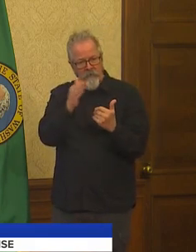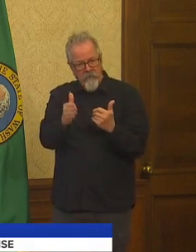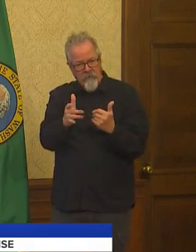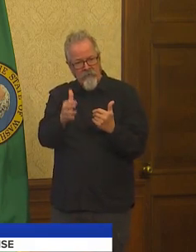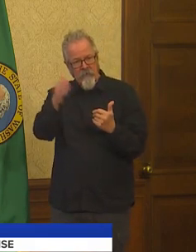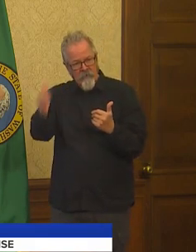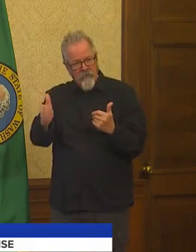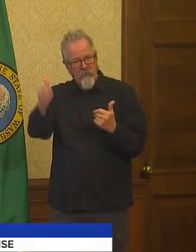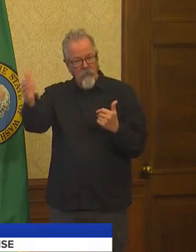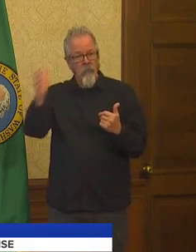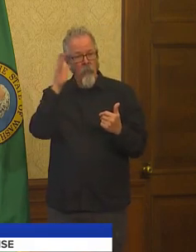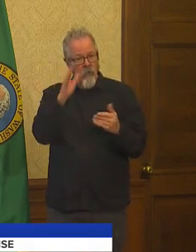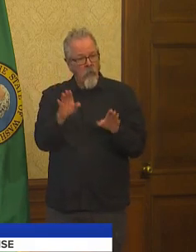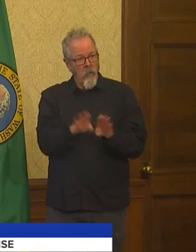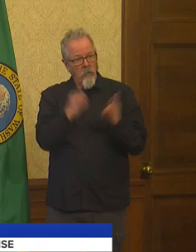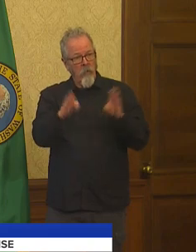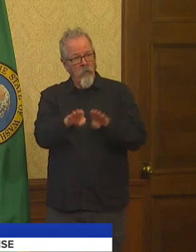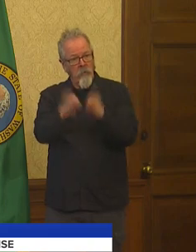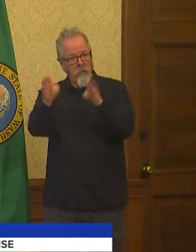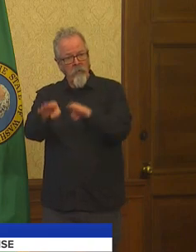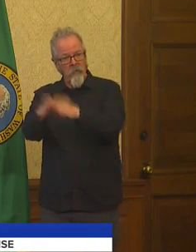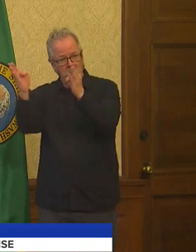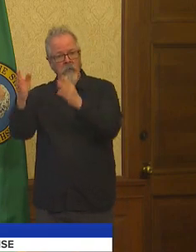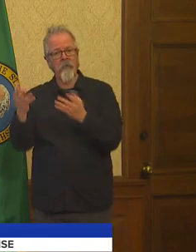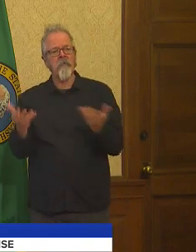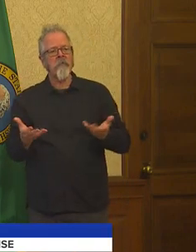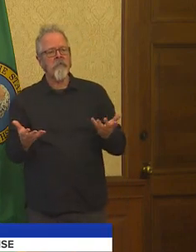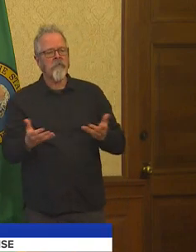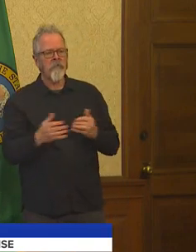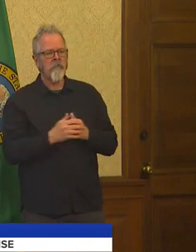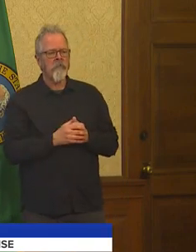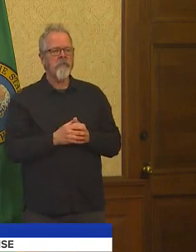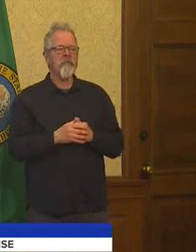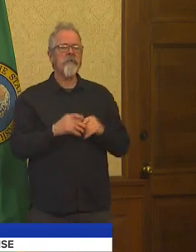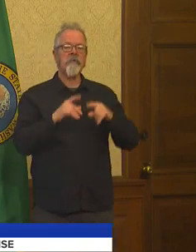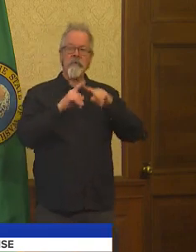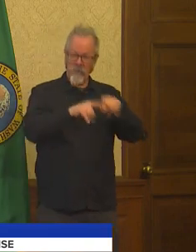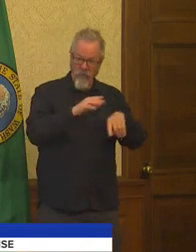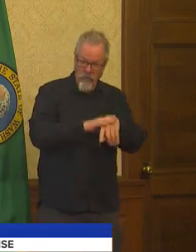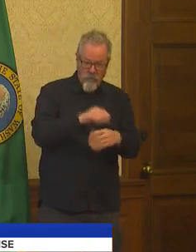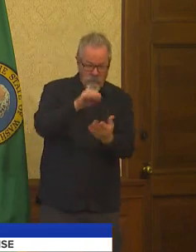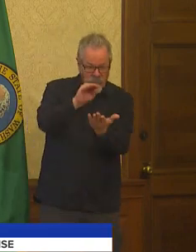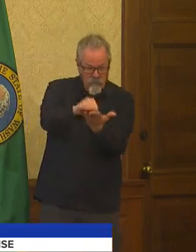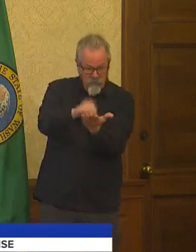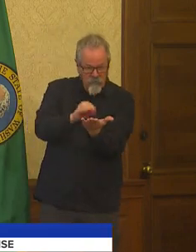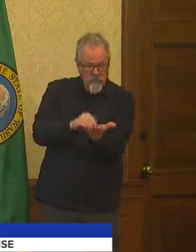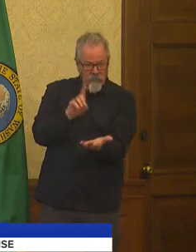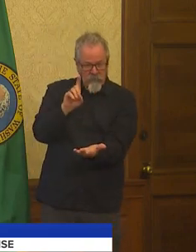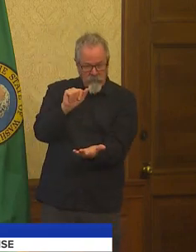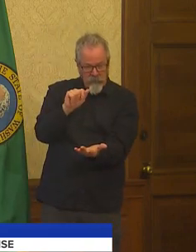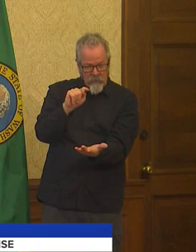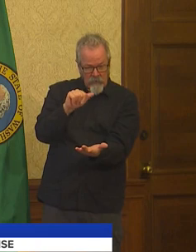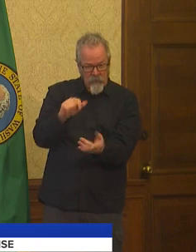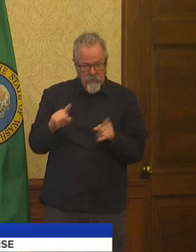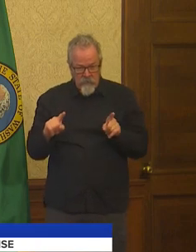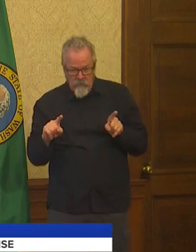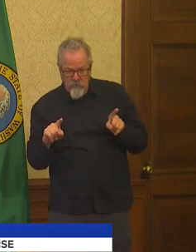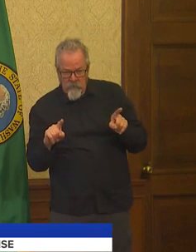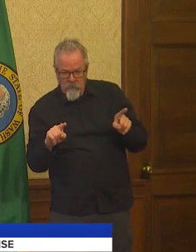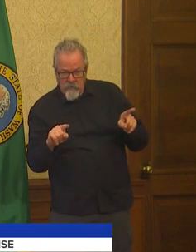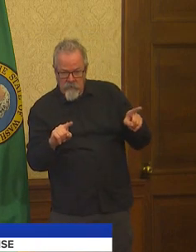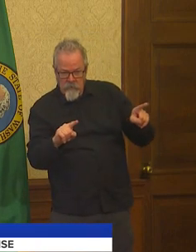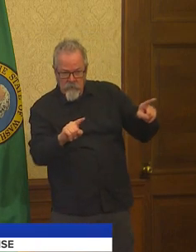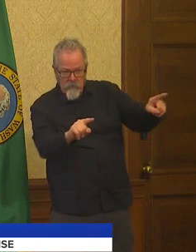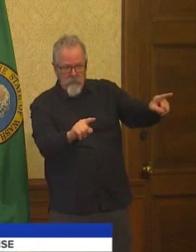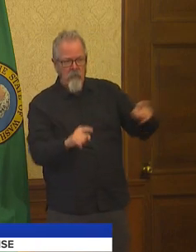that people can be aware of what's guiding your decision? And the second question for you today, we're hearing mayors across the state